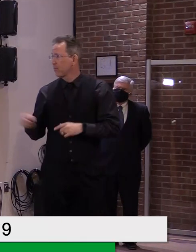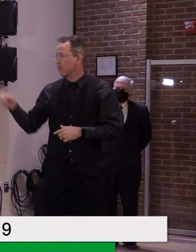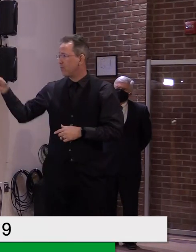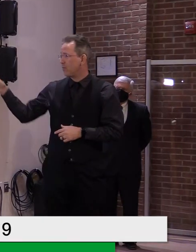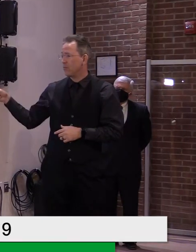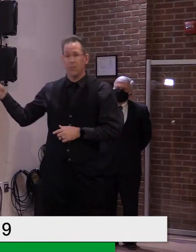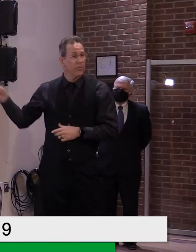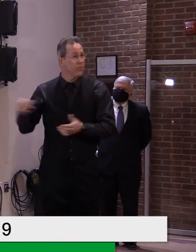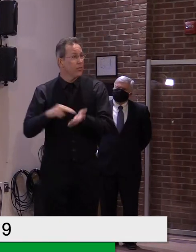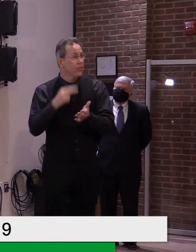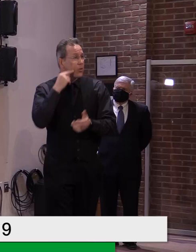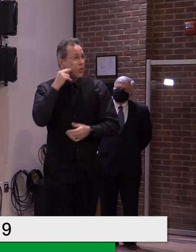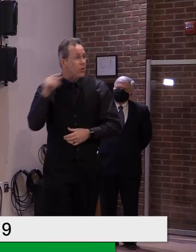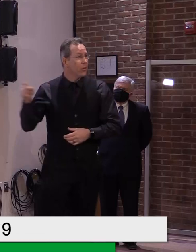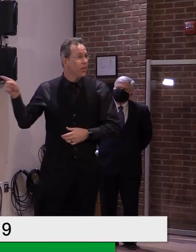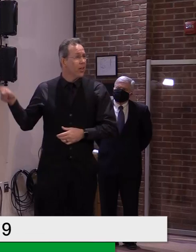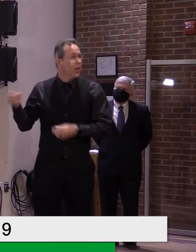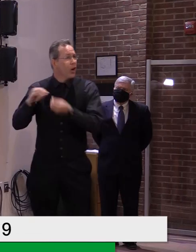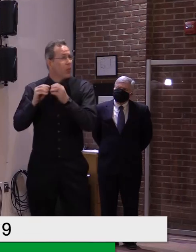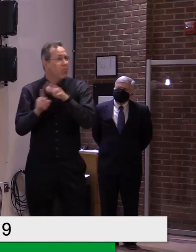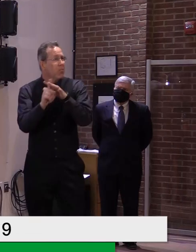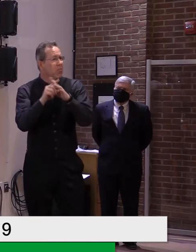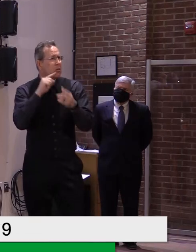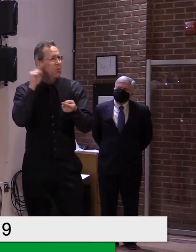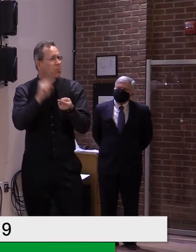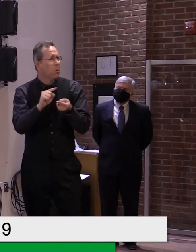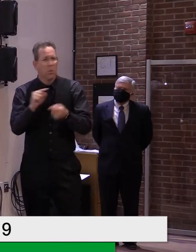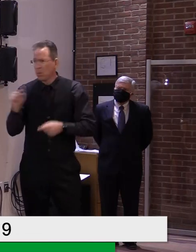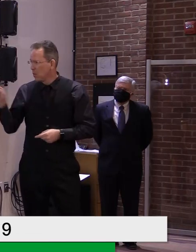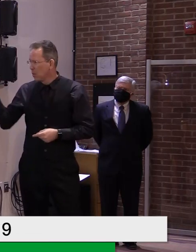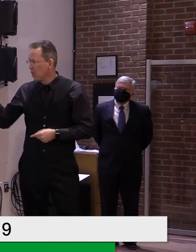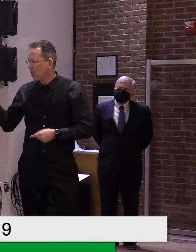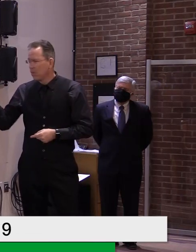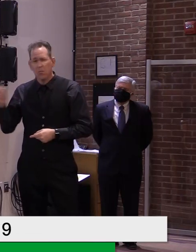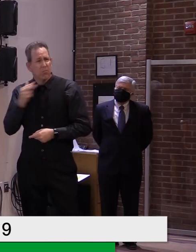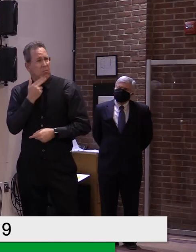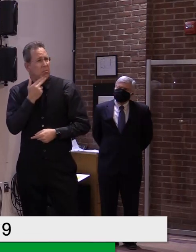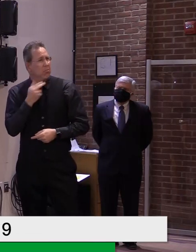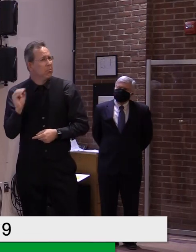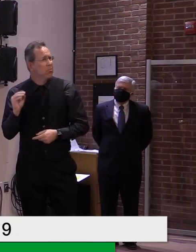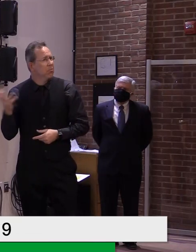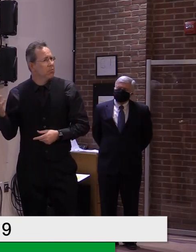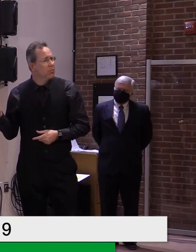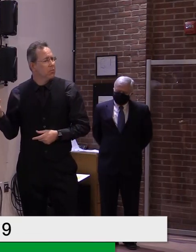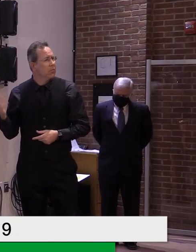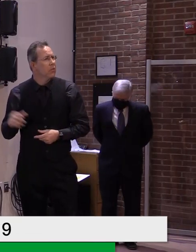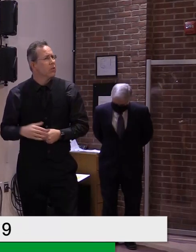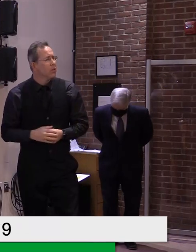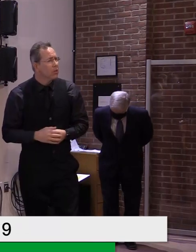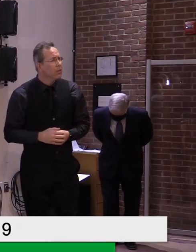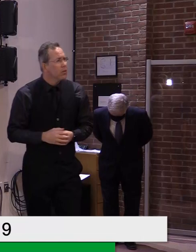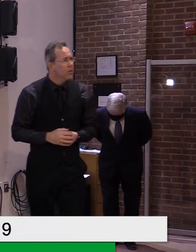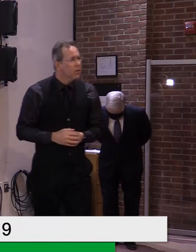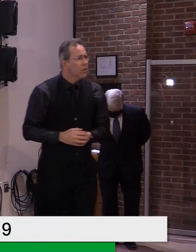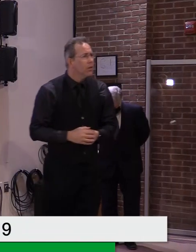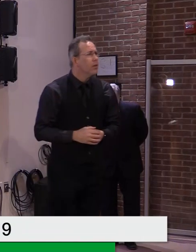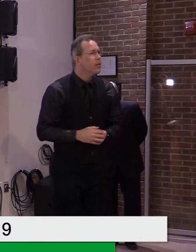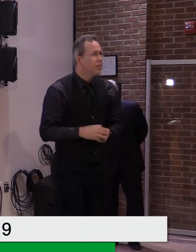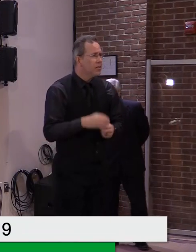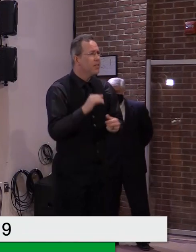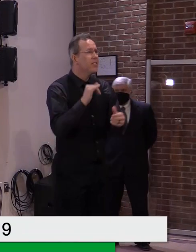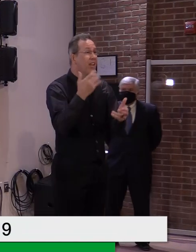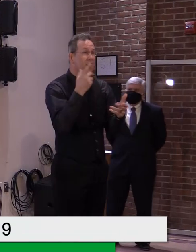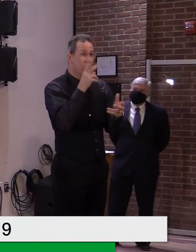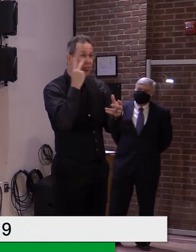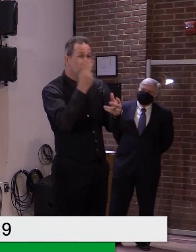facilities, and there were a couple, there were no numbers because they're very small. So that's what we're going to see